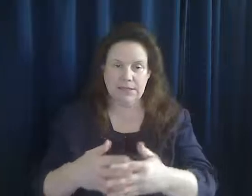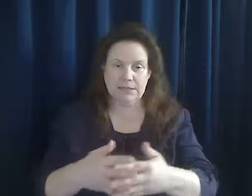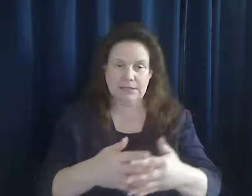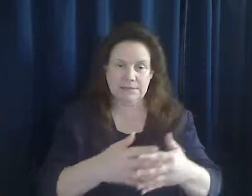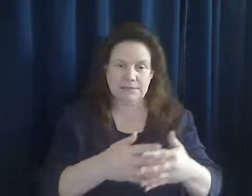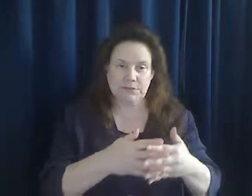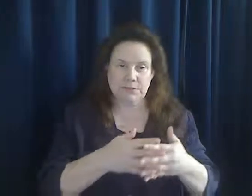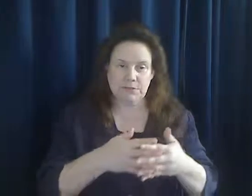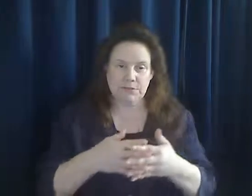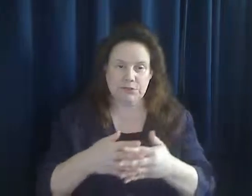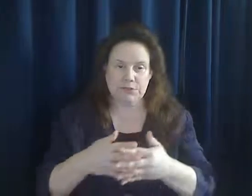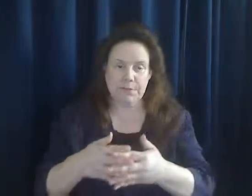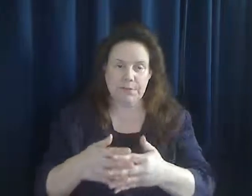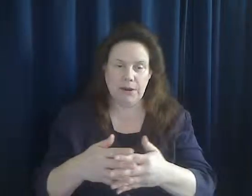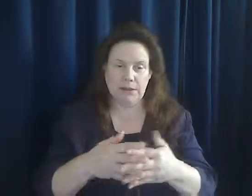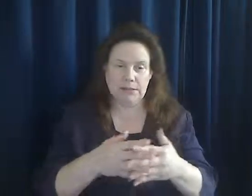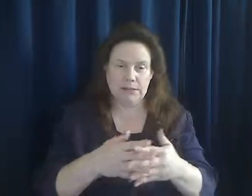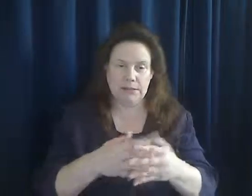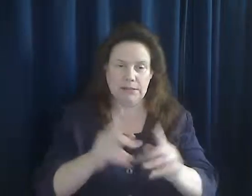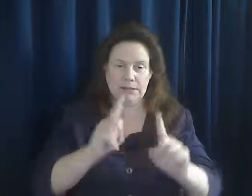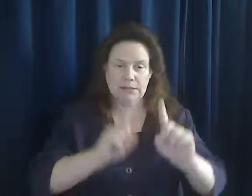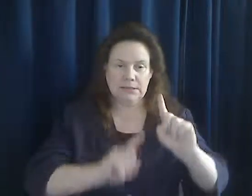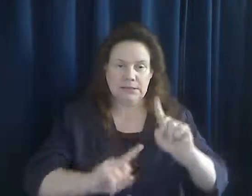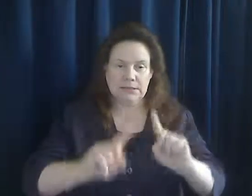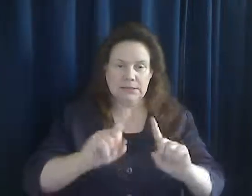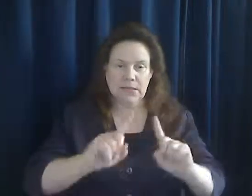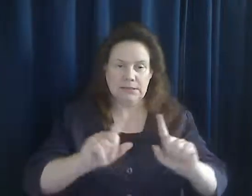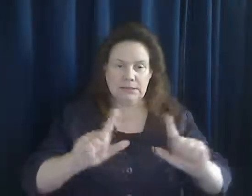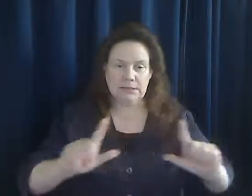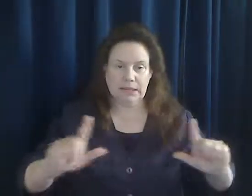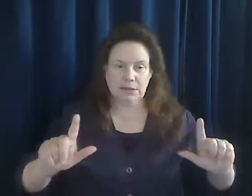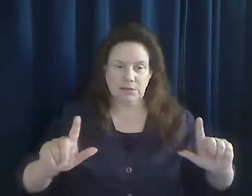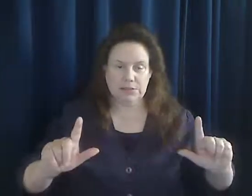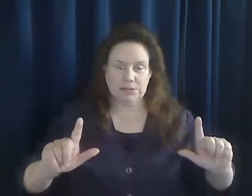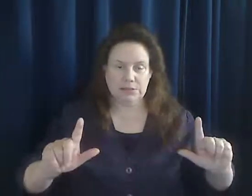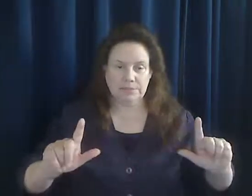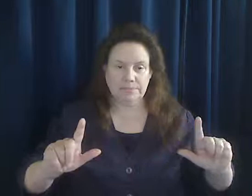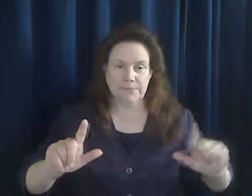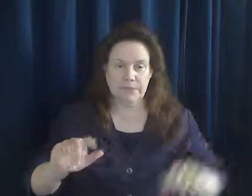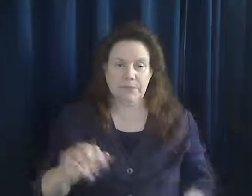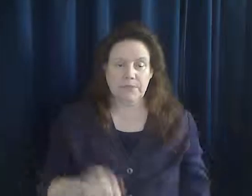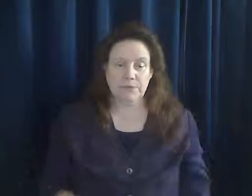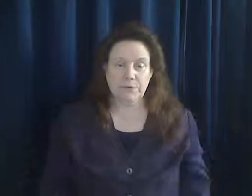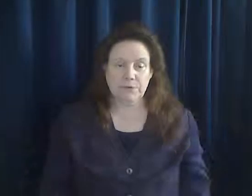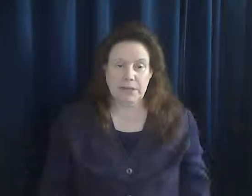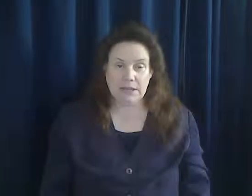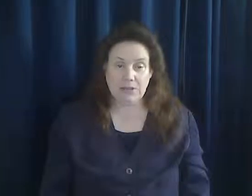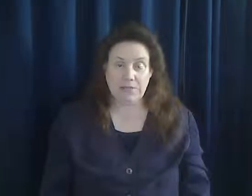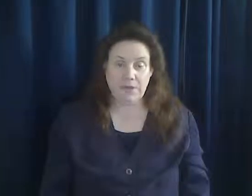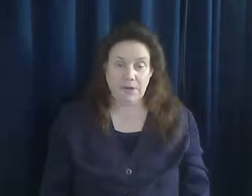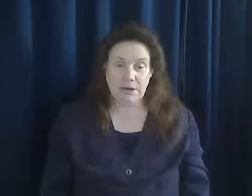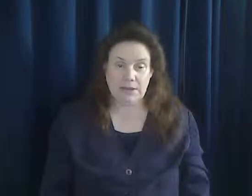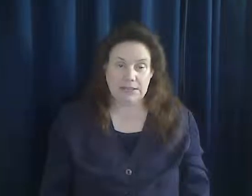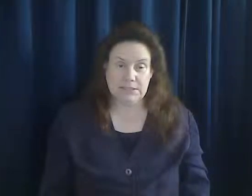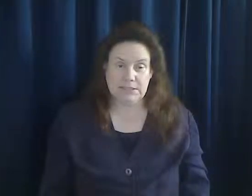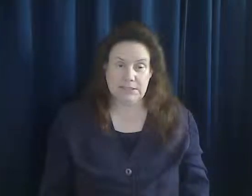to left circular motion, American Sign Language. The abbreviation for American Sign Language